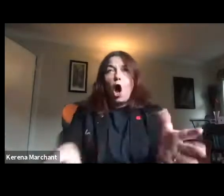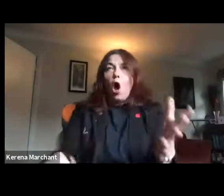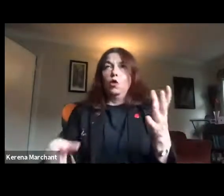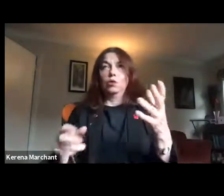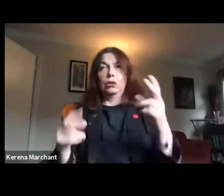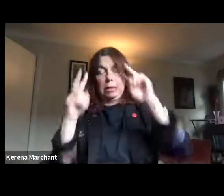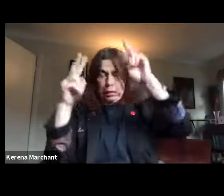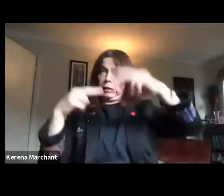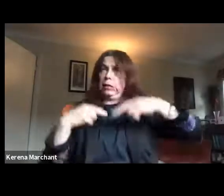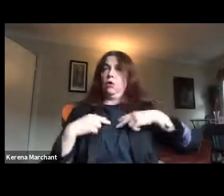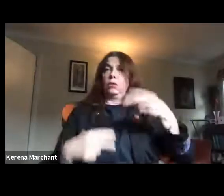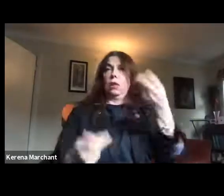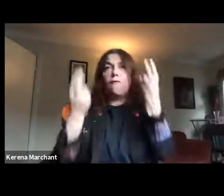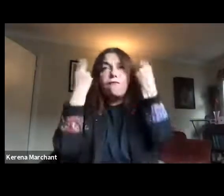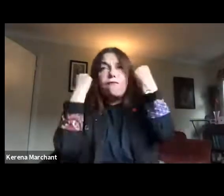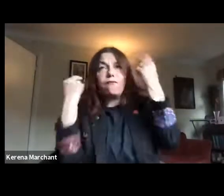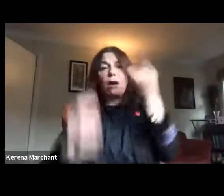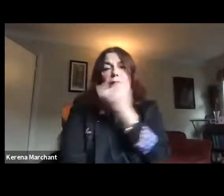vulnerable